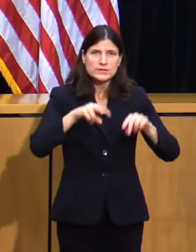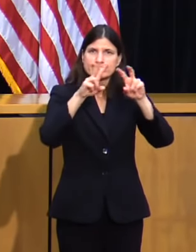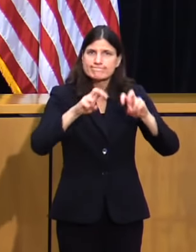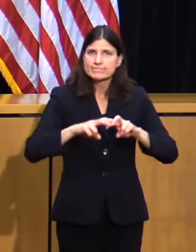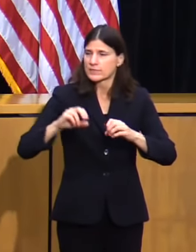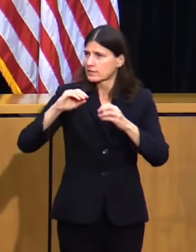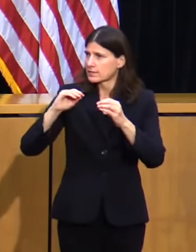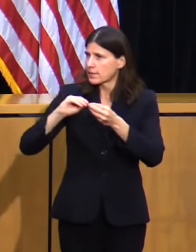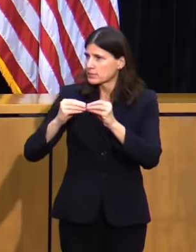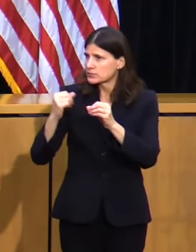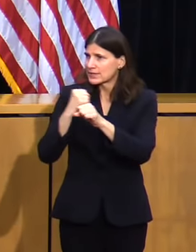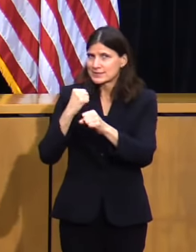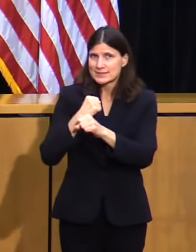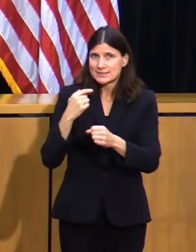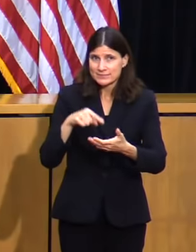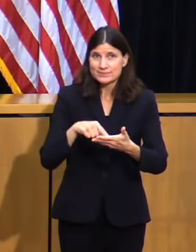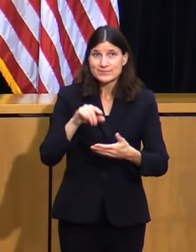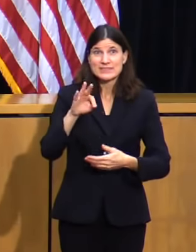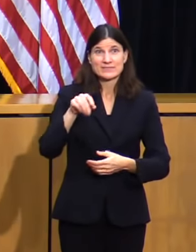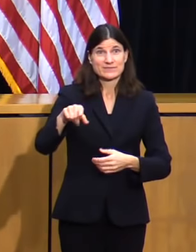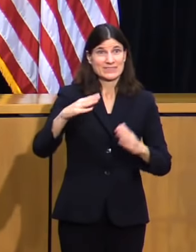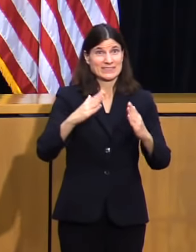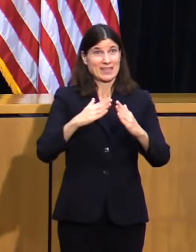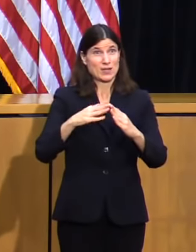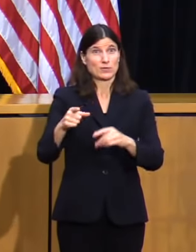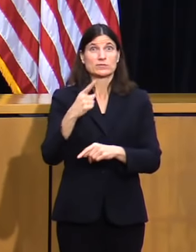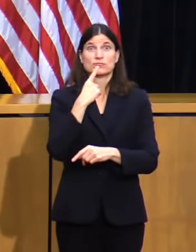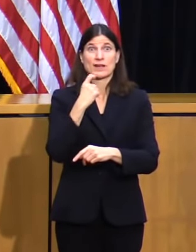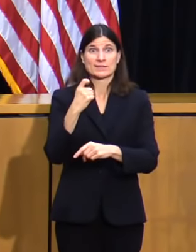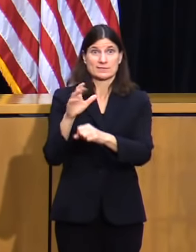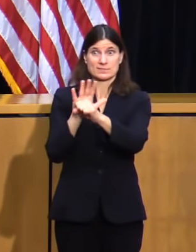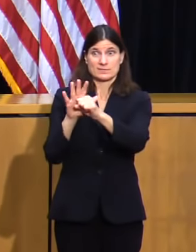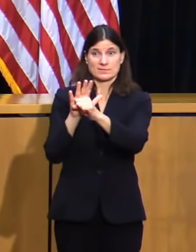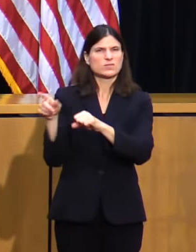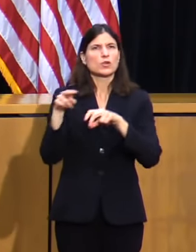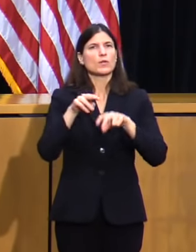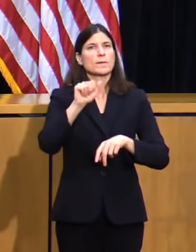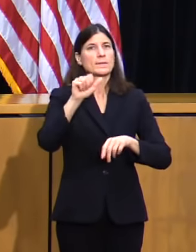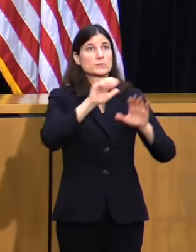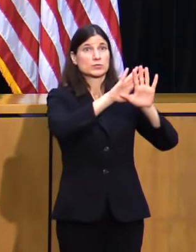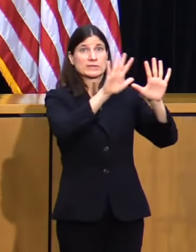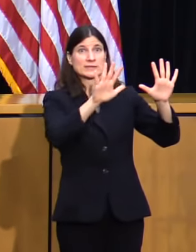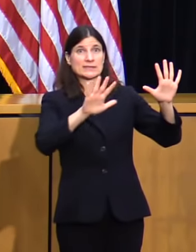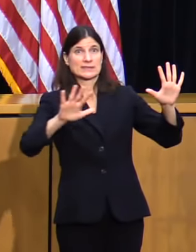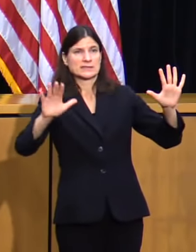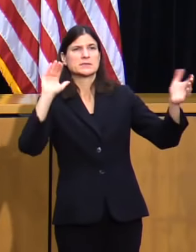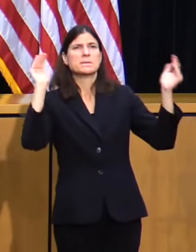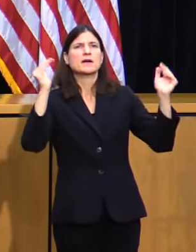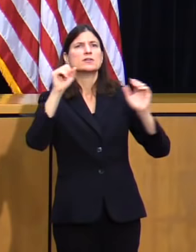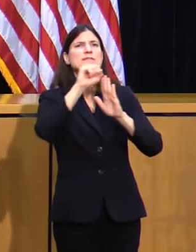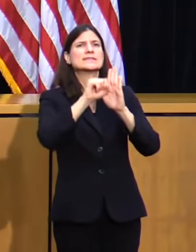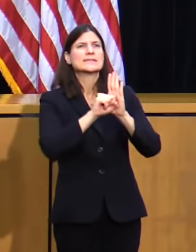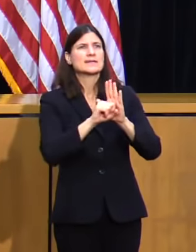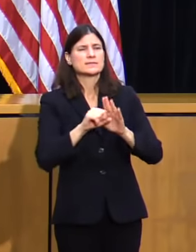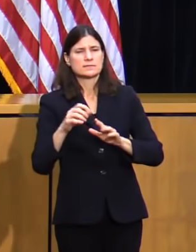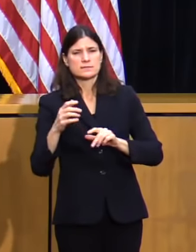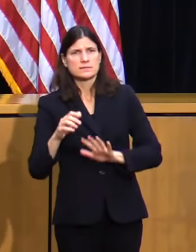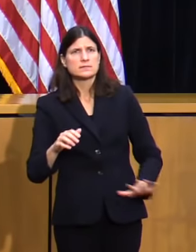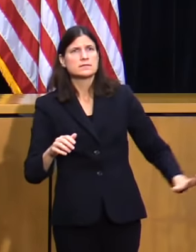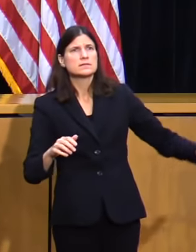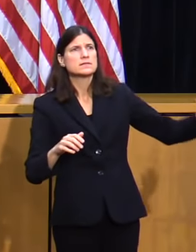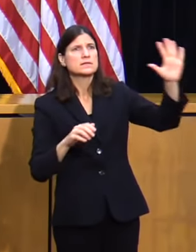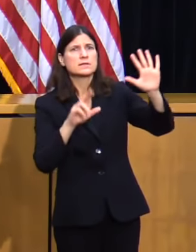data here and the data in many other places, and there have now been a series of national stories written about this. It's pretty clear that